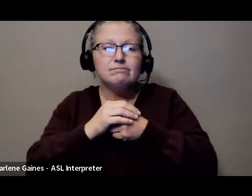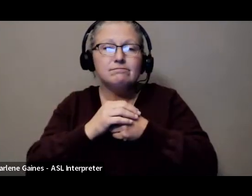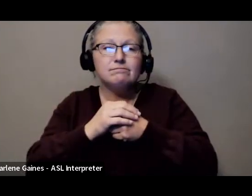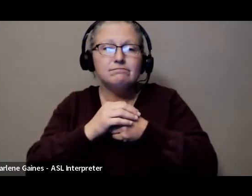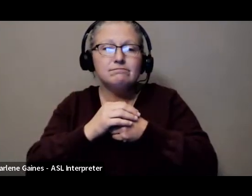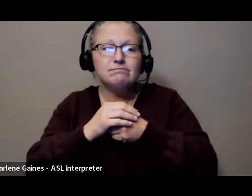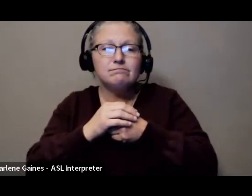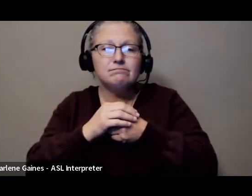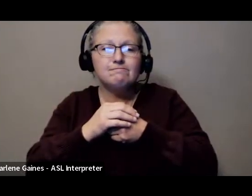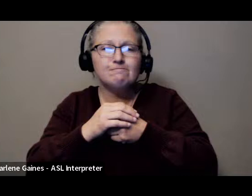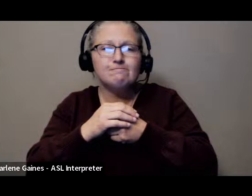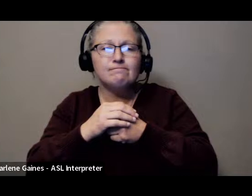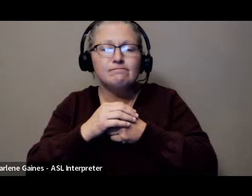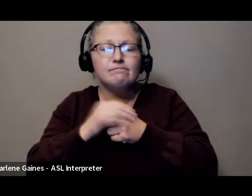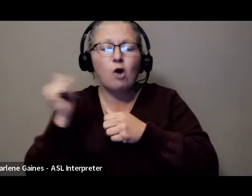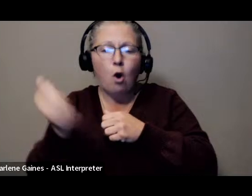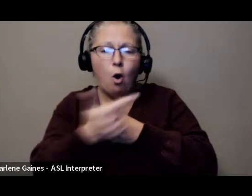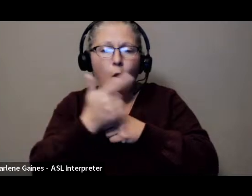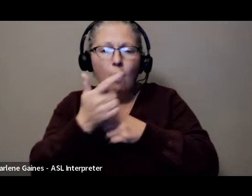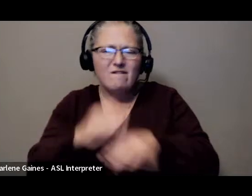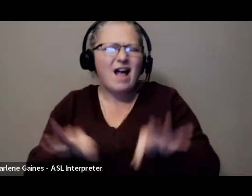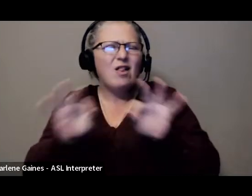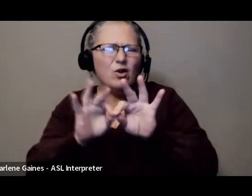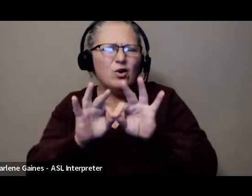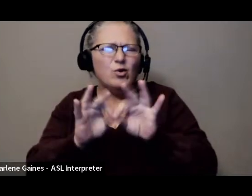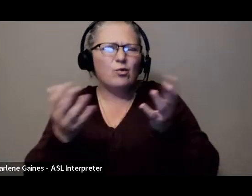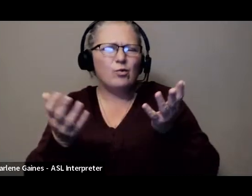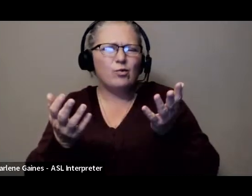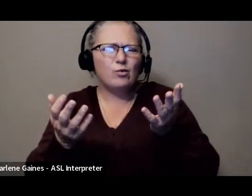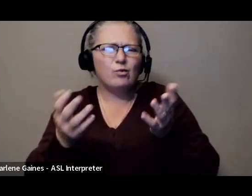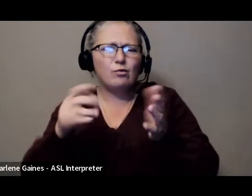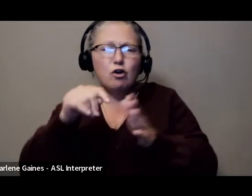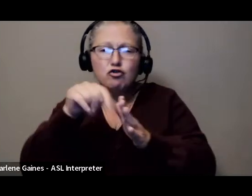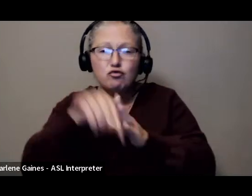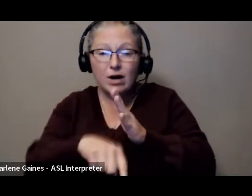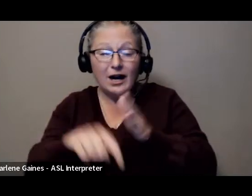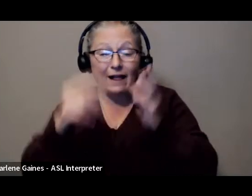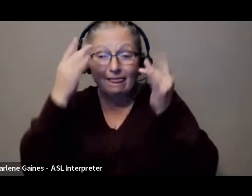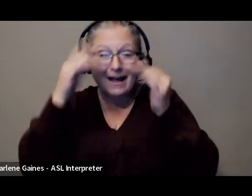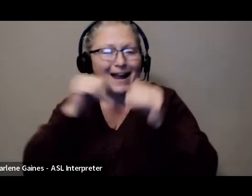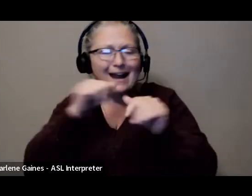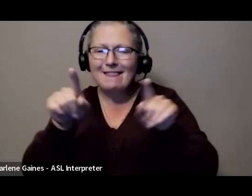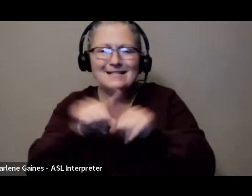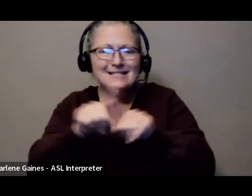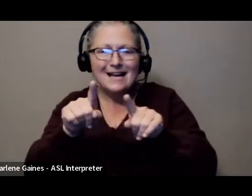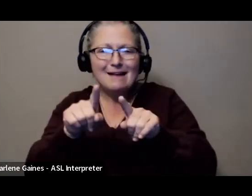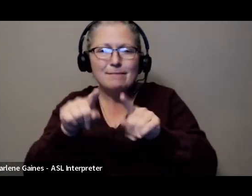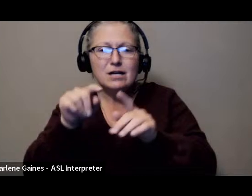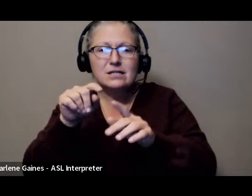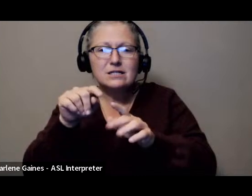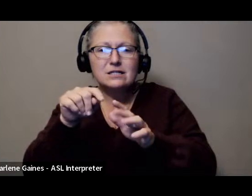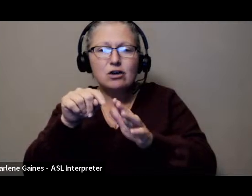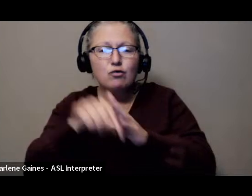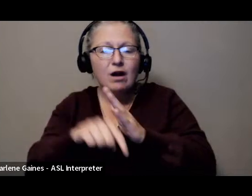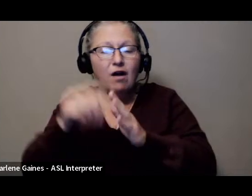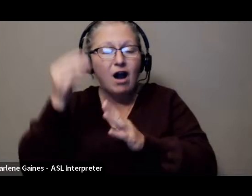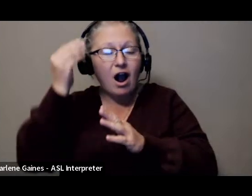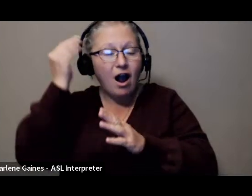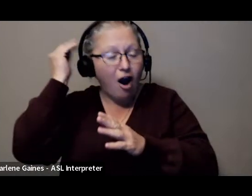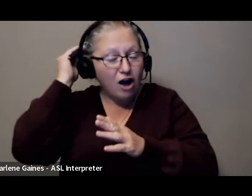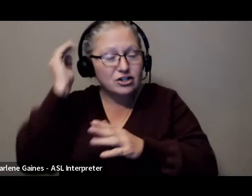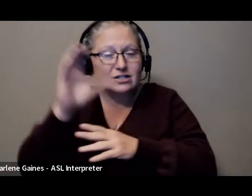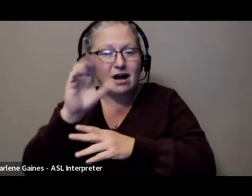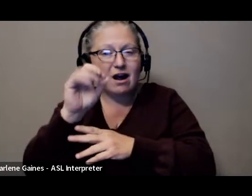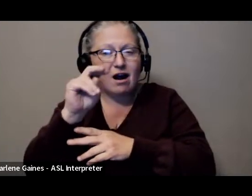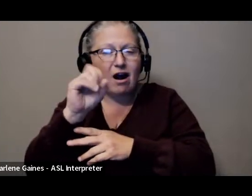I think that's something that we all value, and that's different. Critical thinking is not the same thing as critical consciousness.